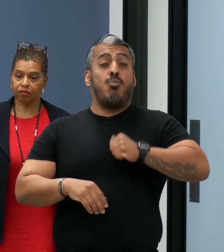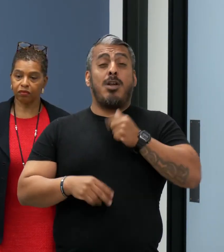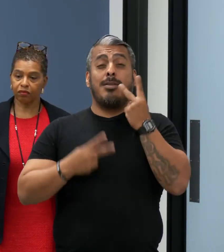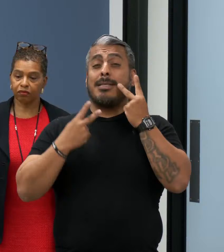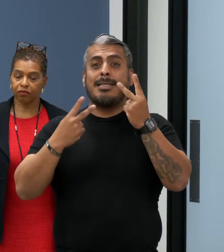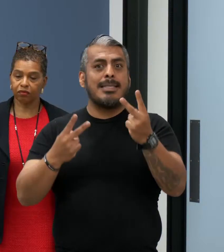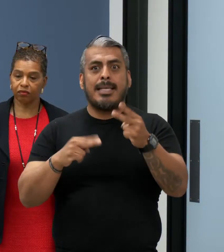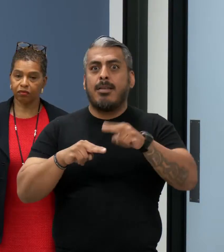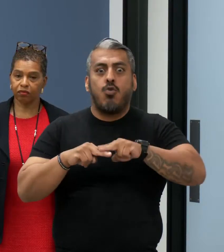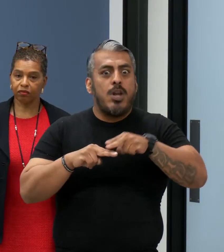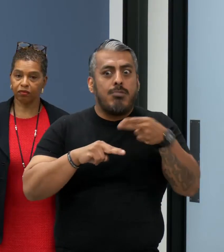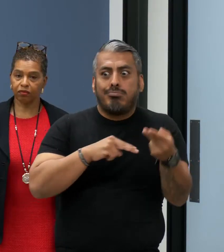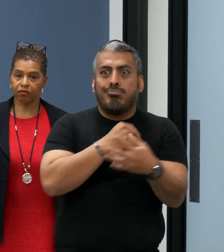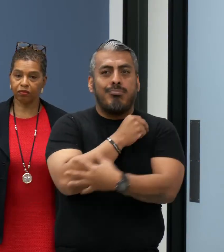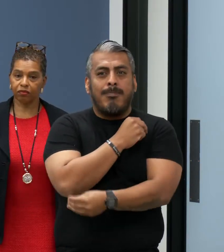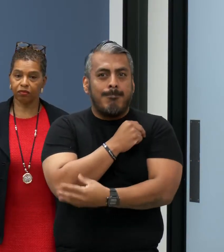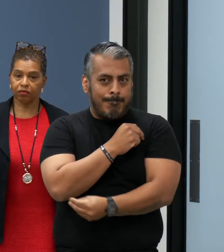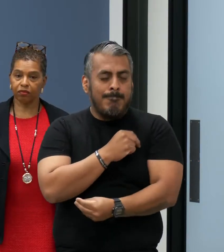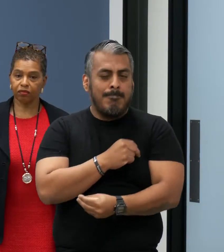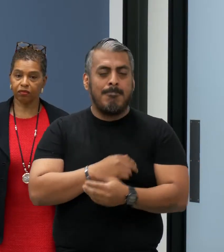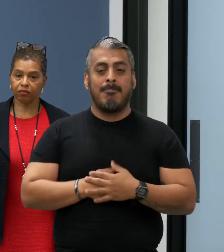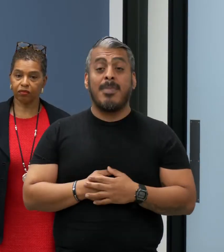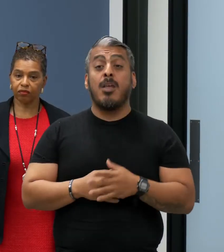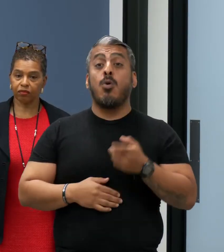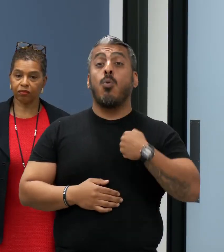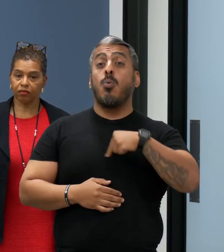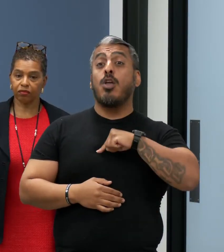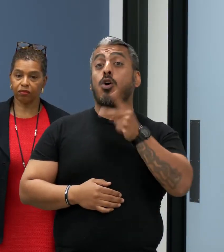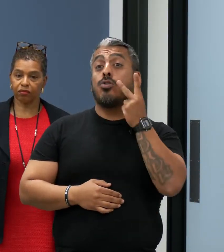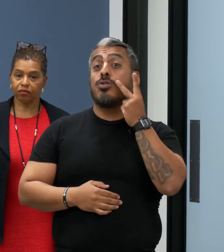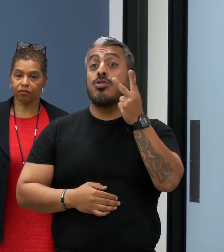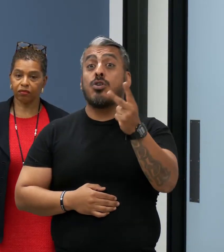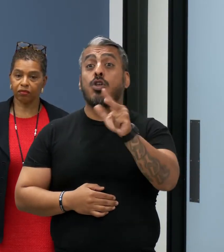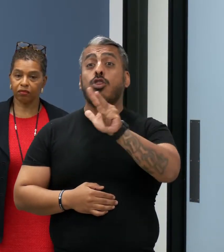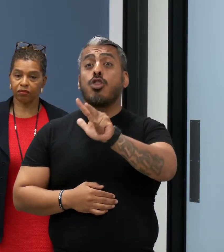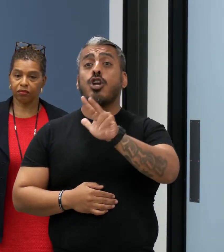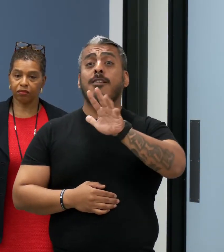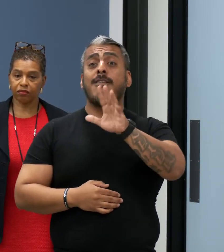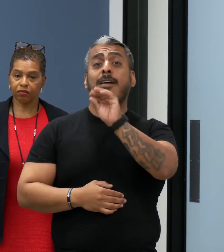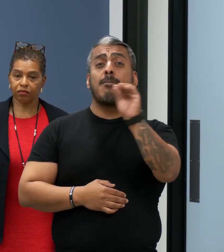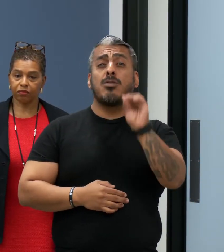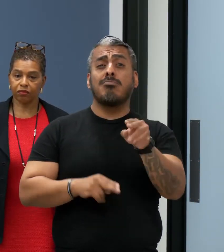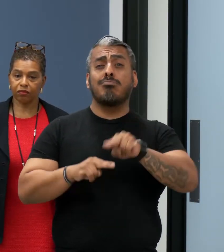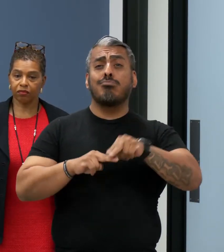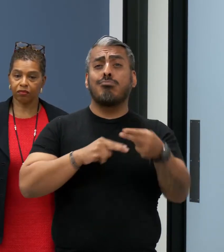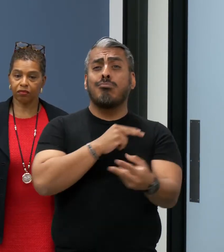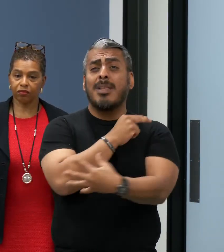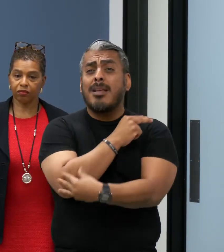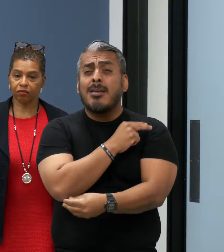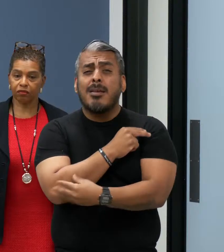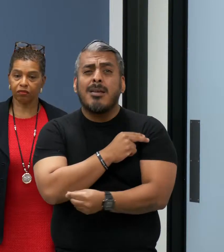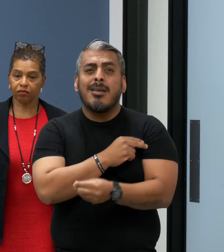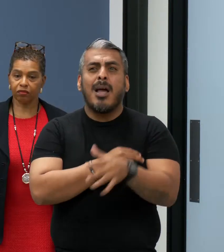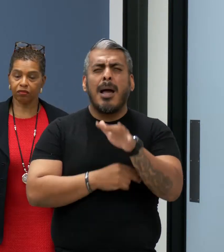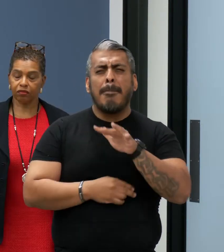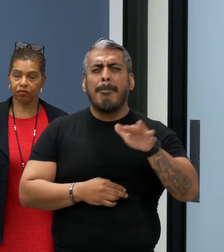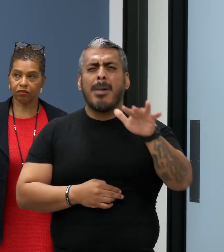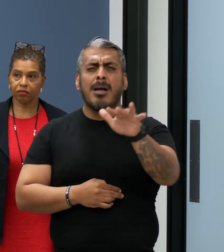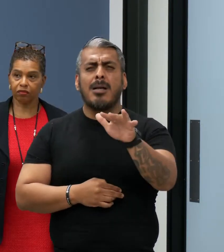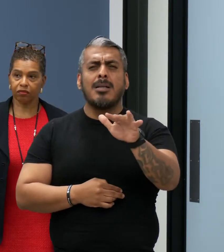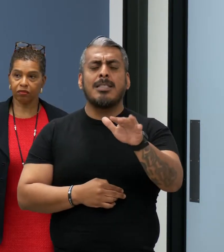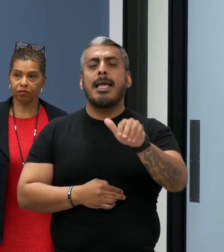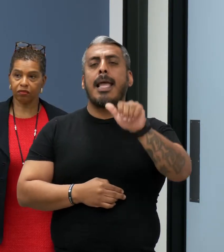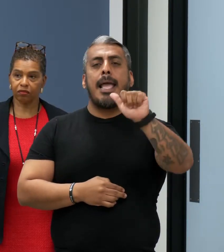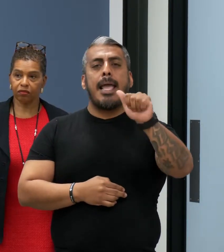see some reductions, some progress in that area. We also saw a 35% decrease in homelessness amongst